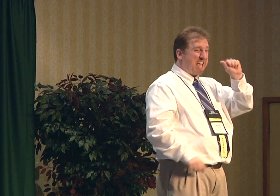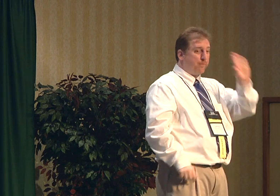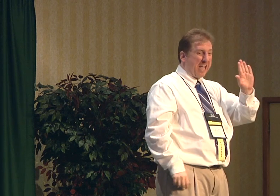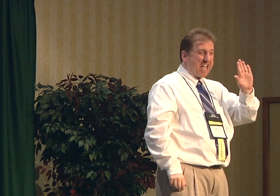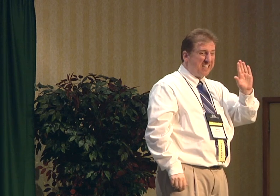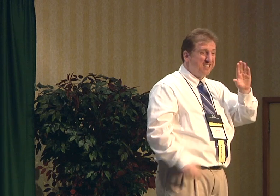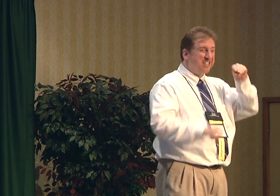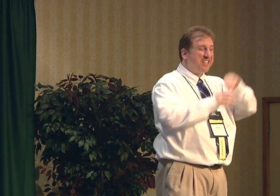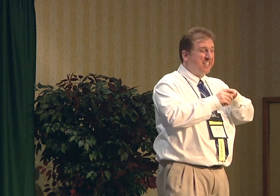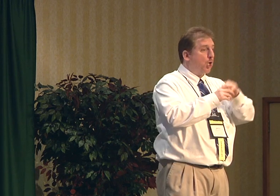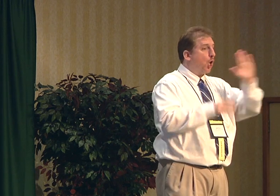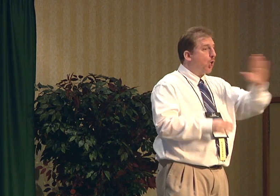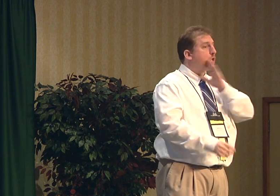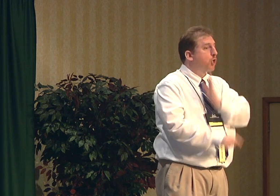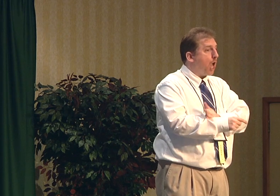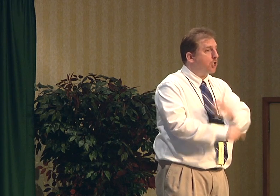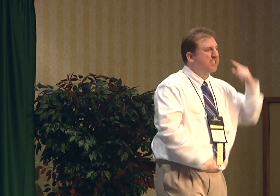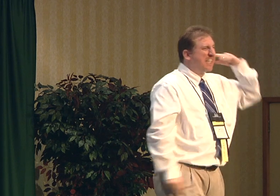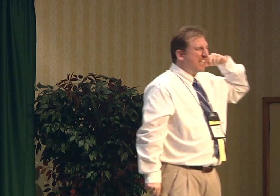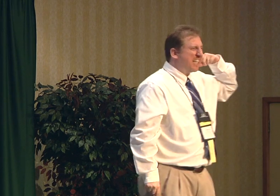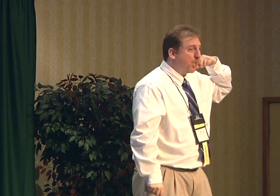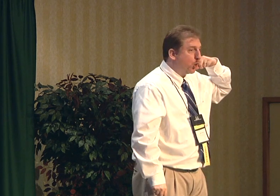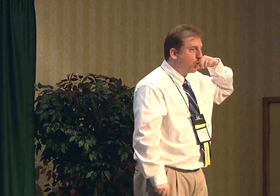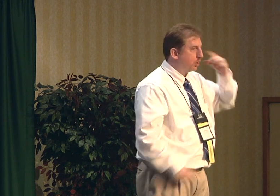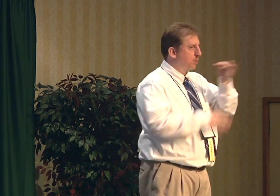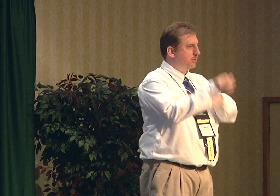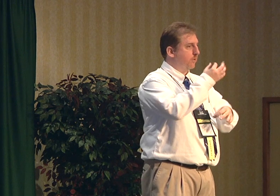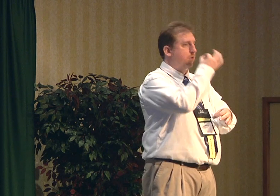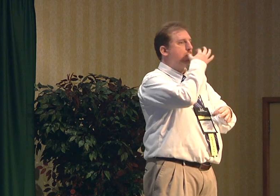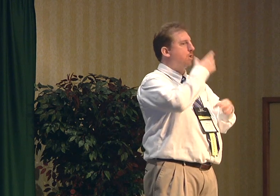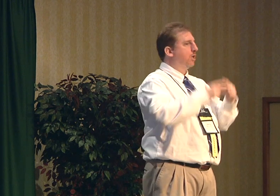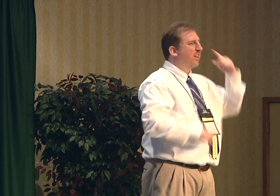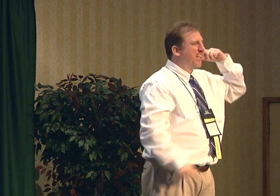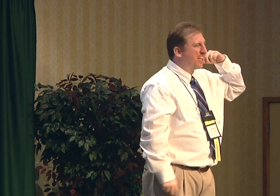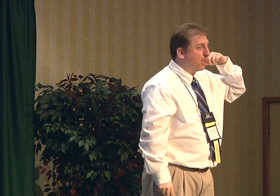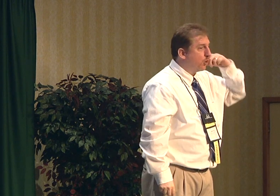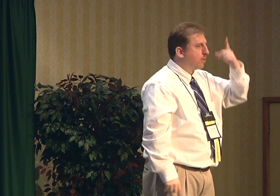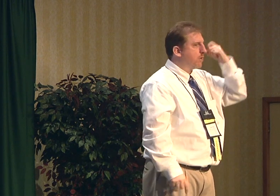put oral liquid antibiotics in her daughter's ear instead of giving it orally.